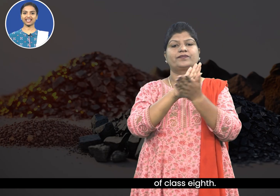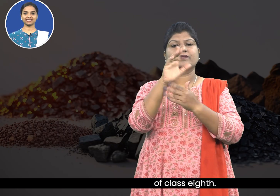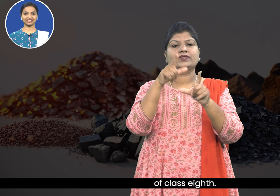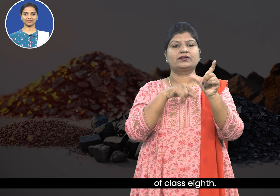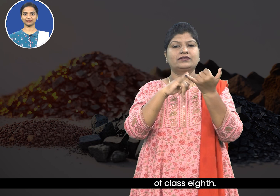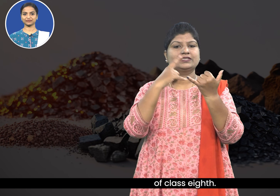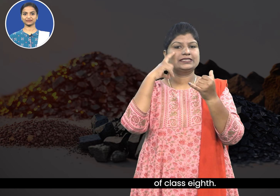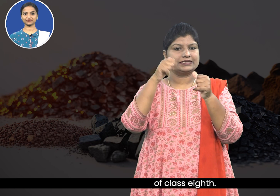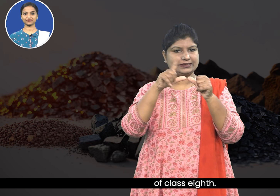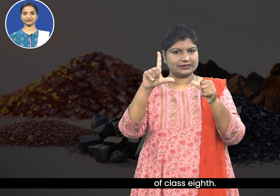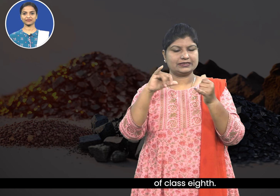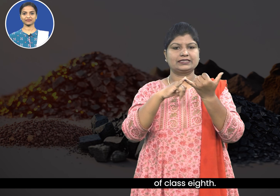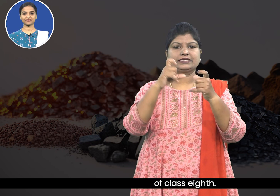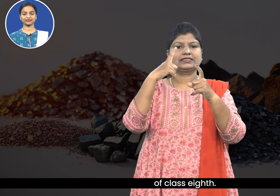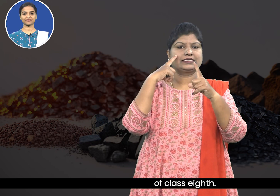class 8th.